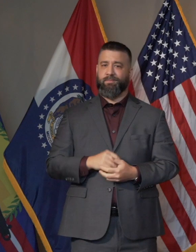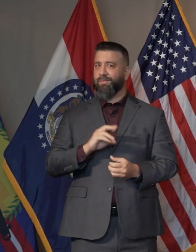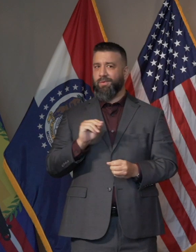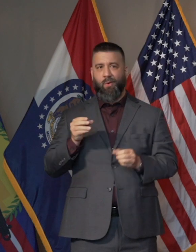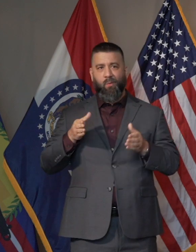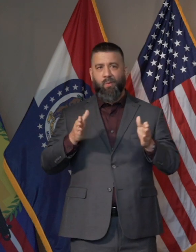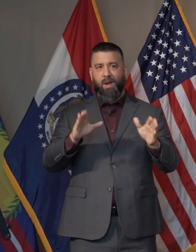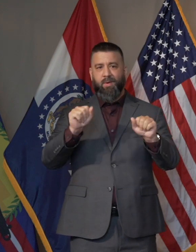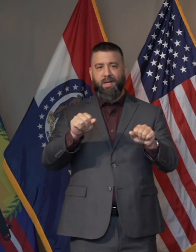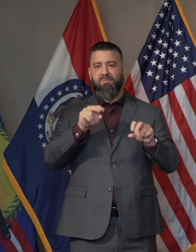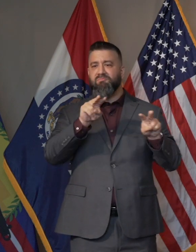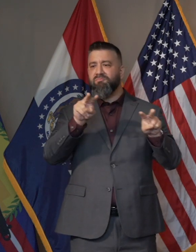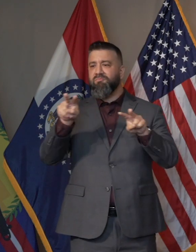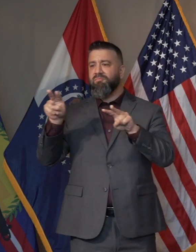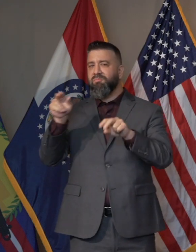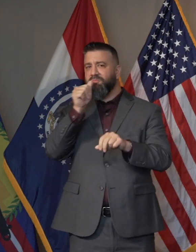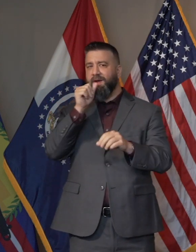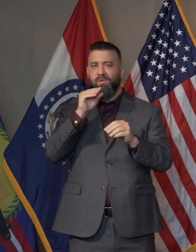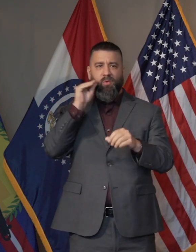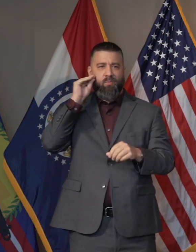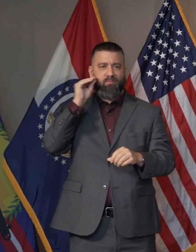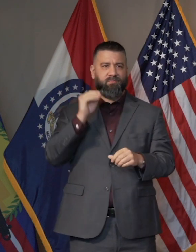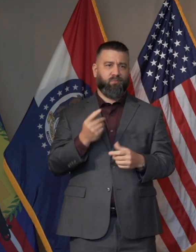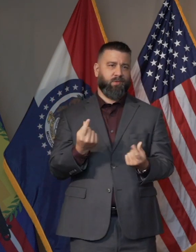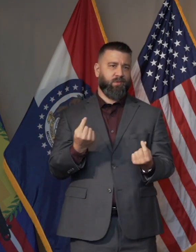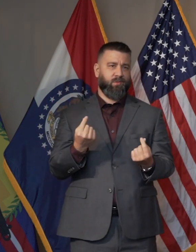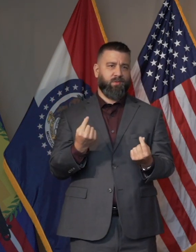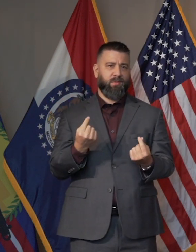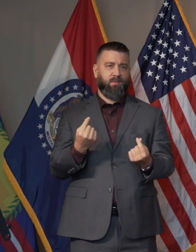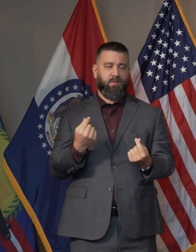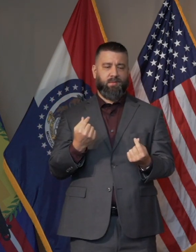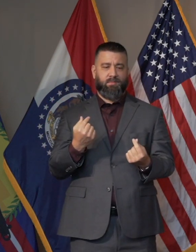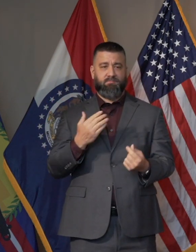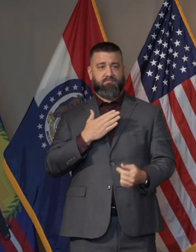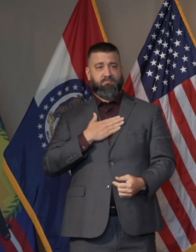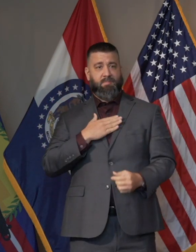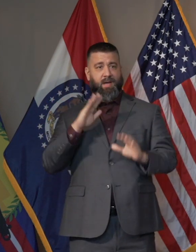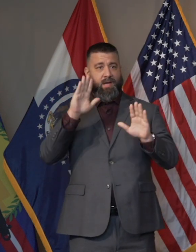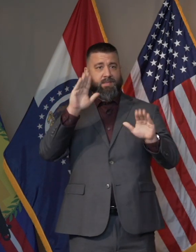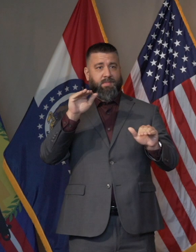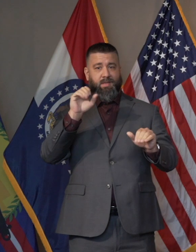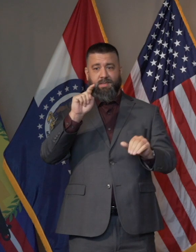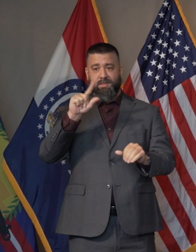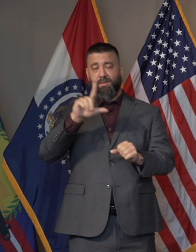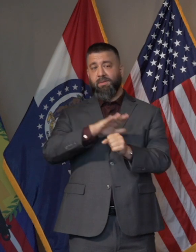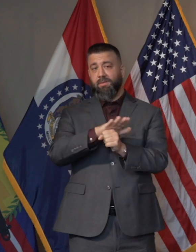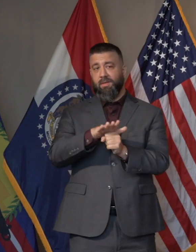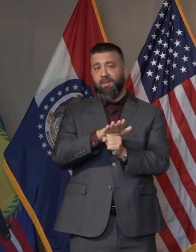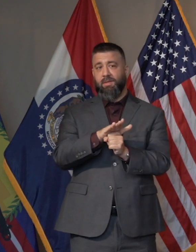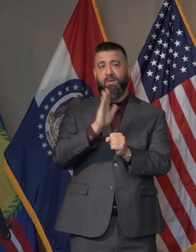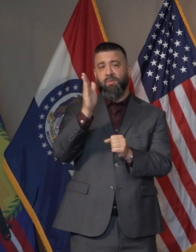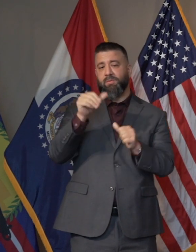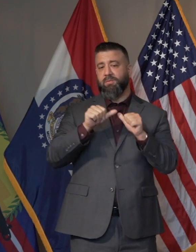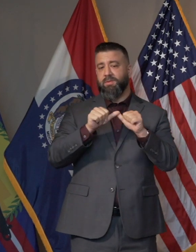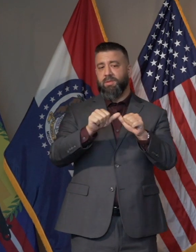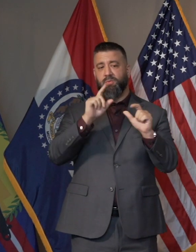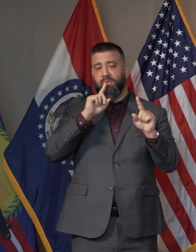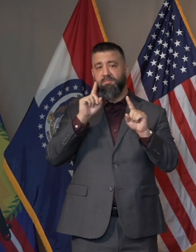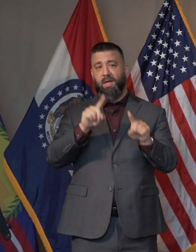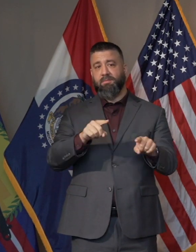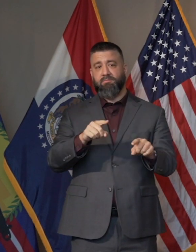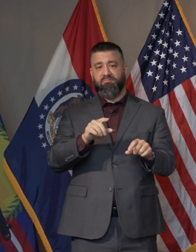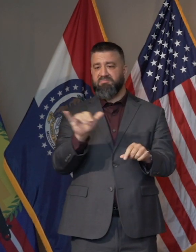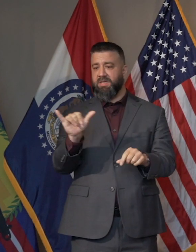we can police activities in private homes. It is our expectation that St. Louis County will continue to respond as it has in